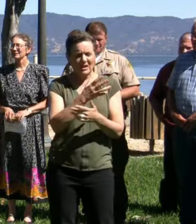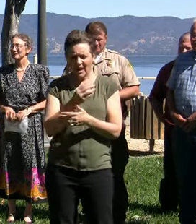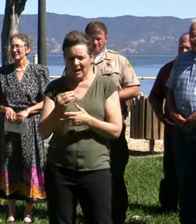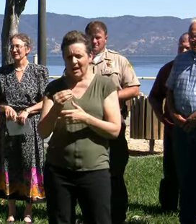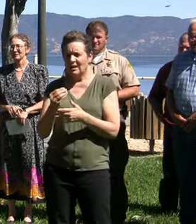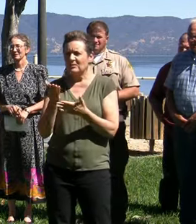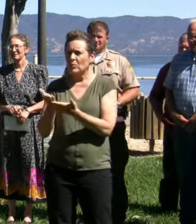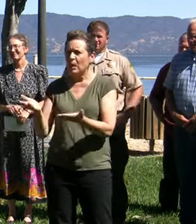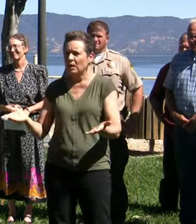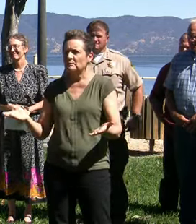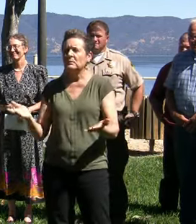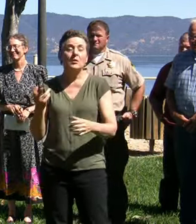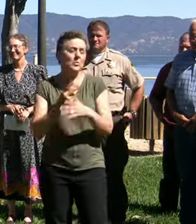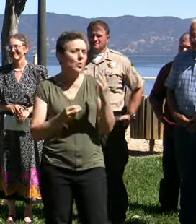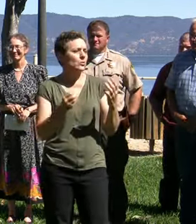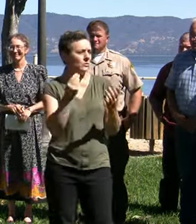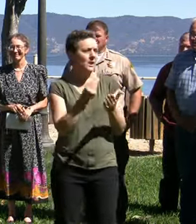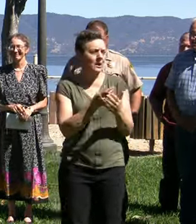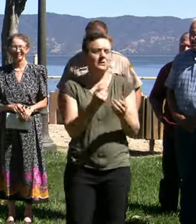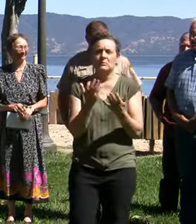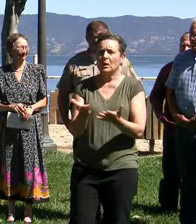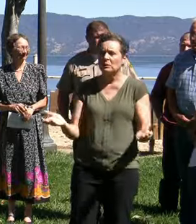and supplies? Actually, that's both, I guess, yeah.